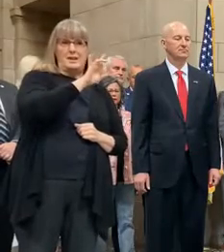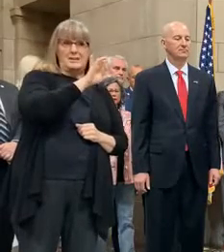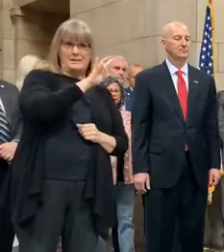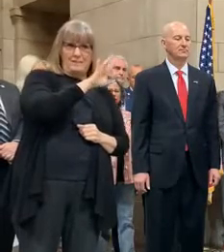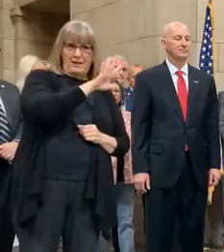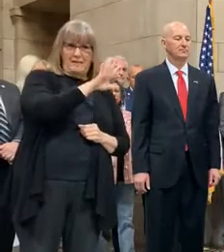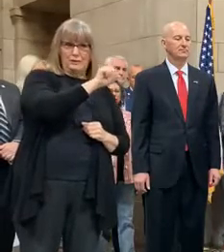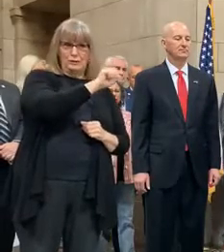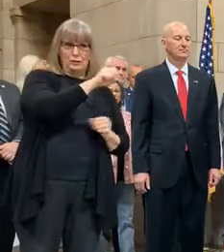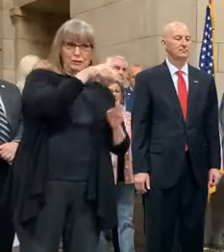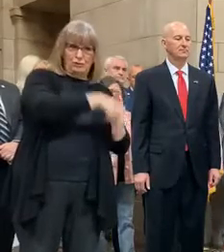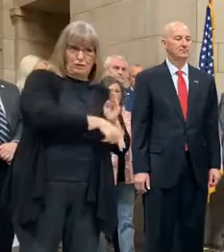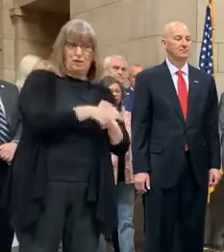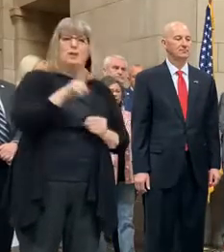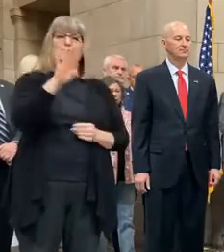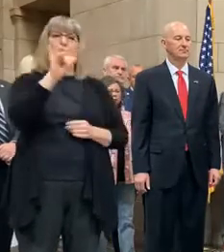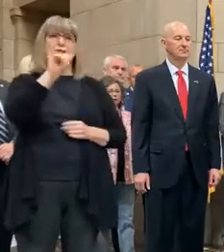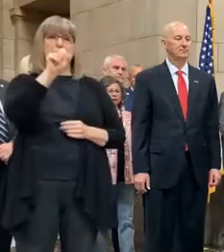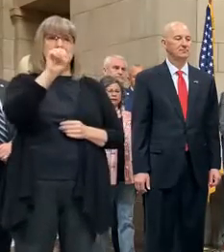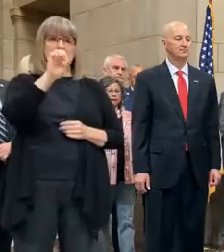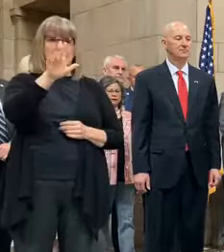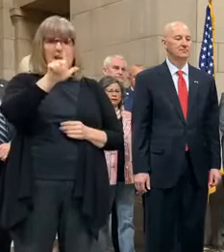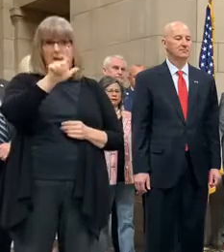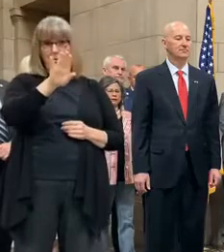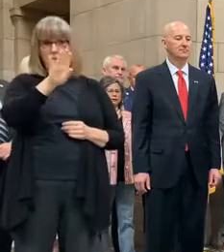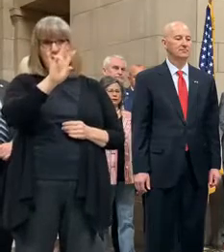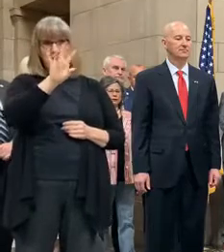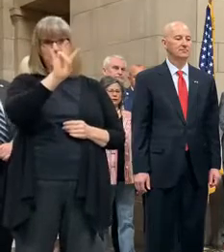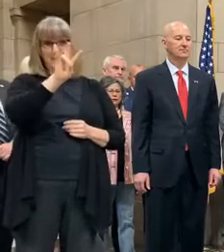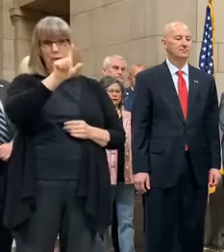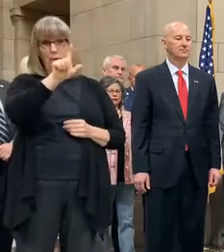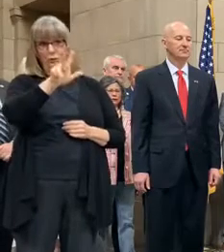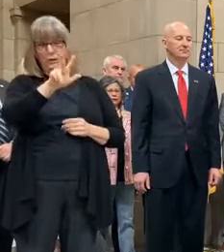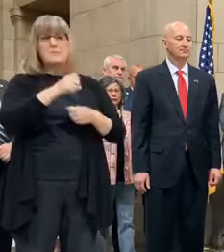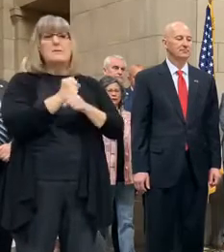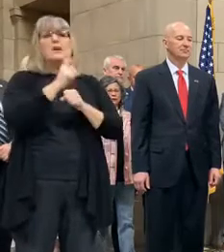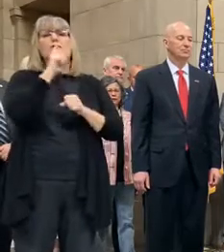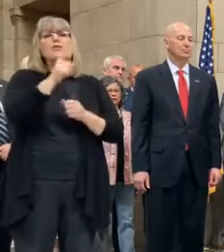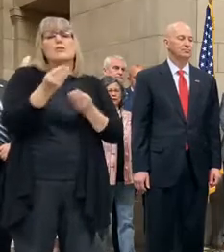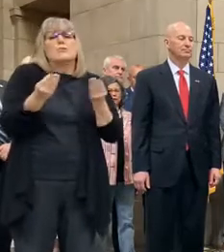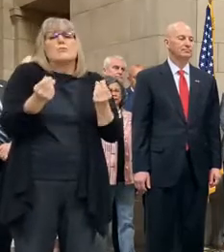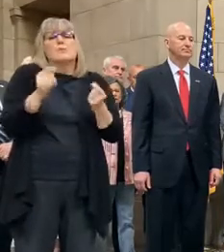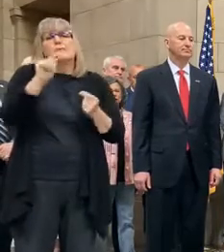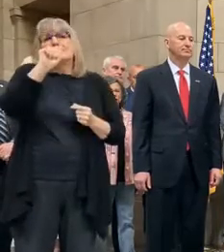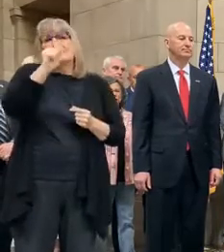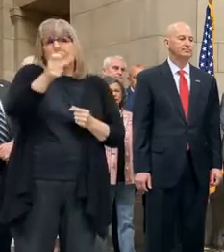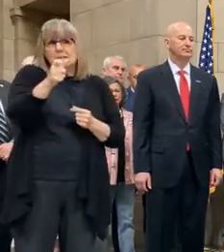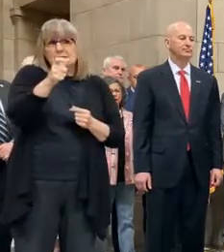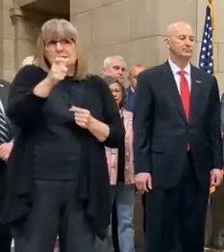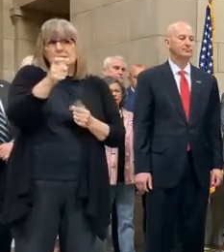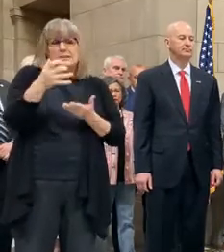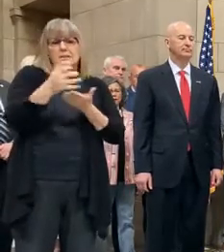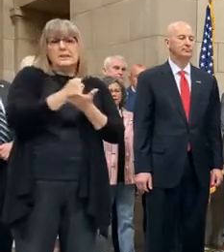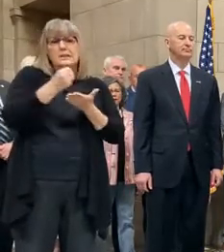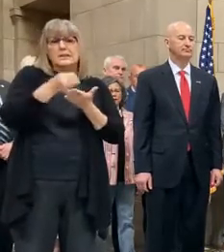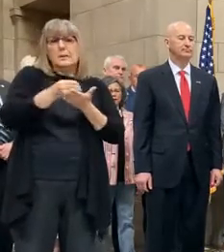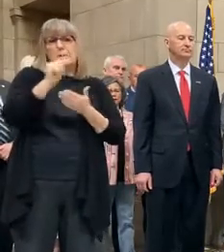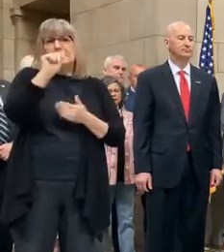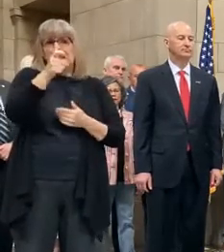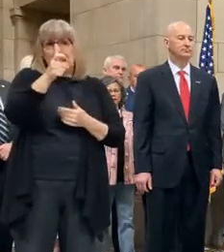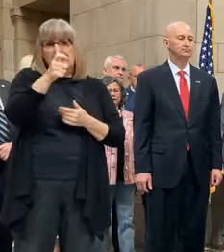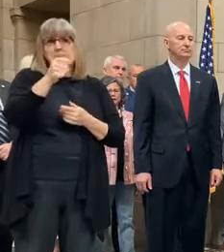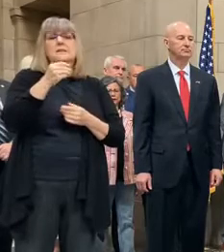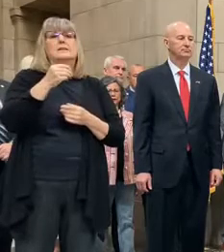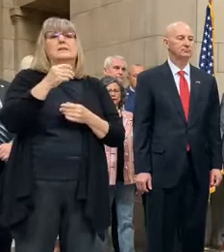cuts. Senator Breezy and his LB 723 helped make sure that the property tax income tax credits were